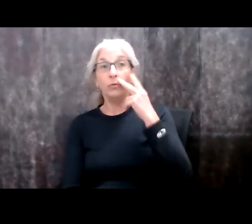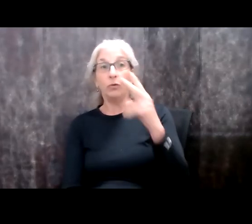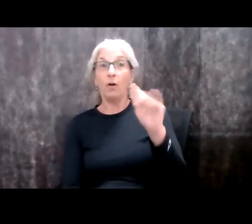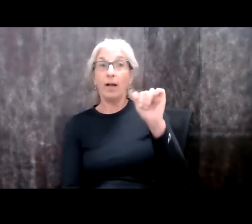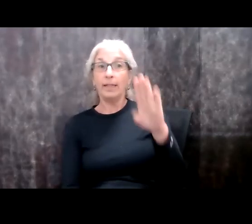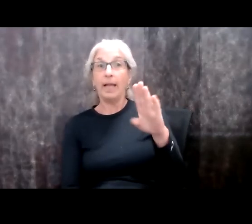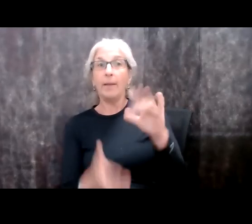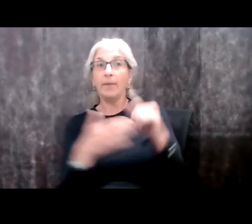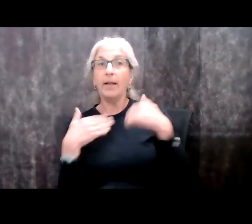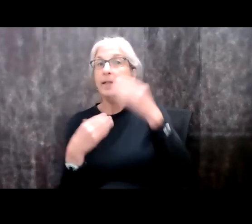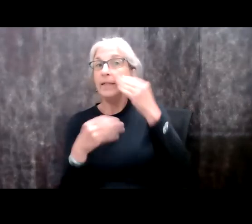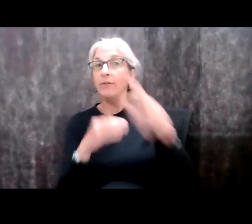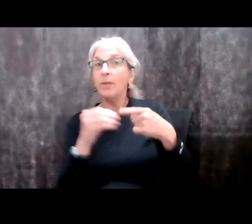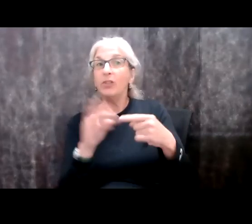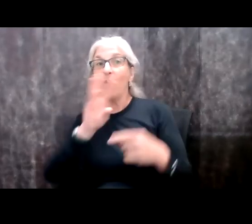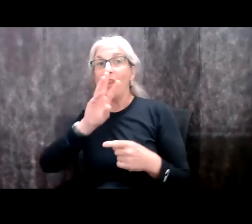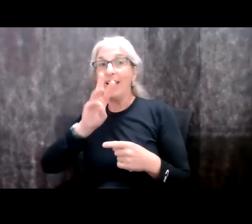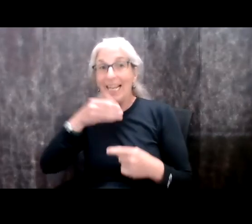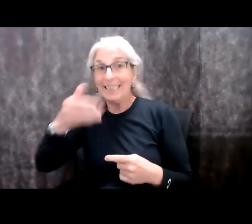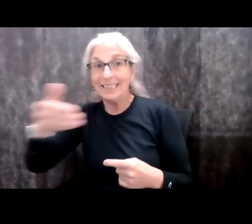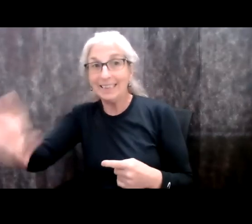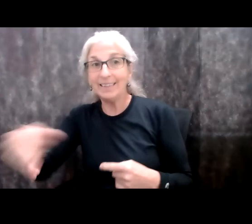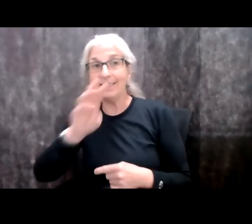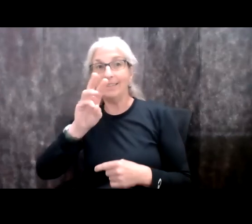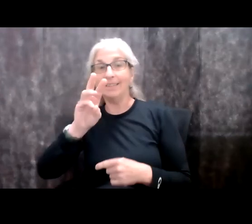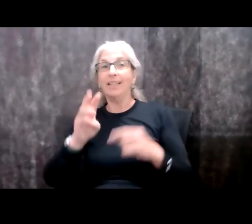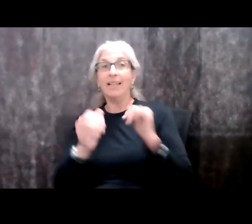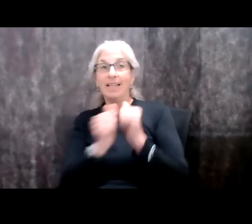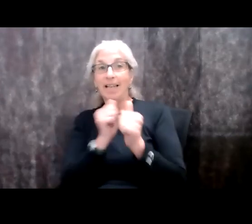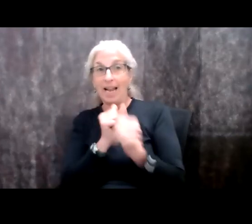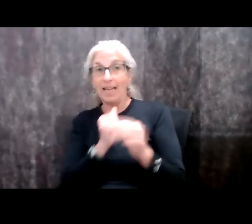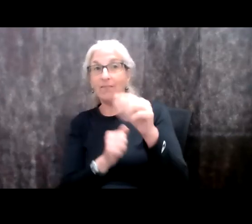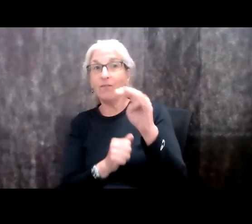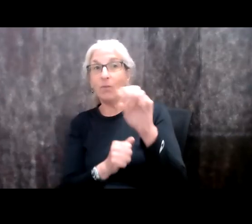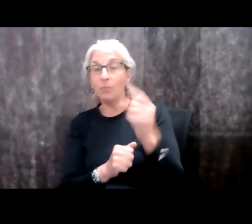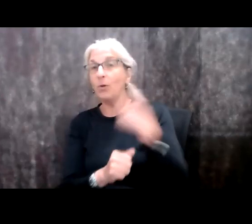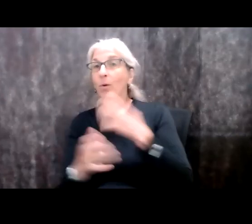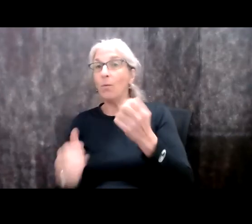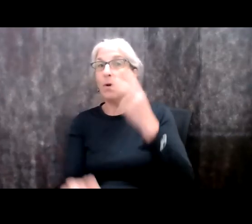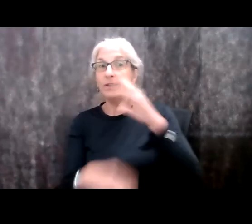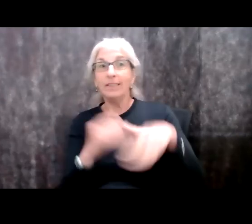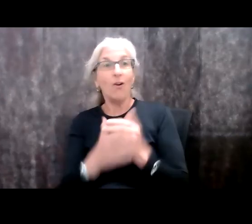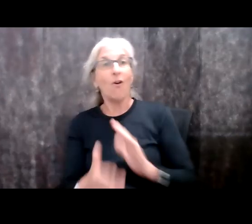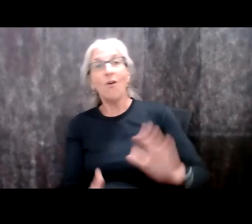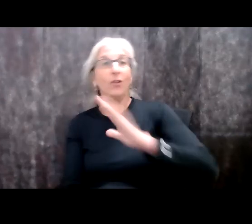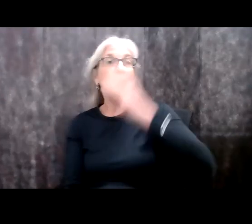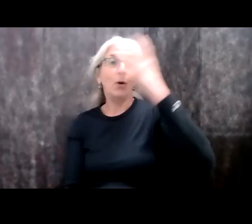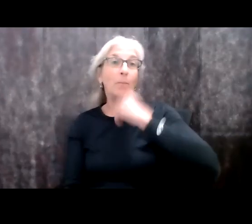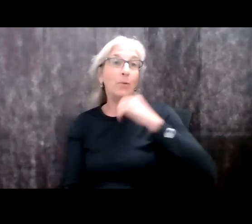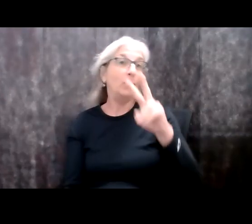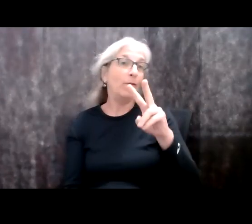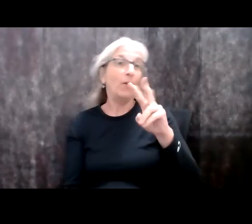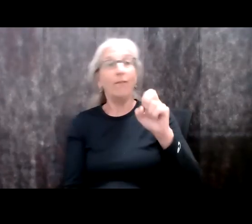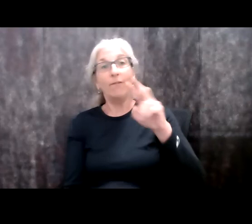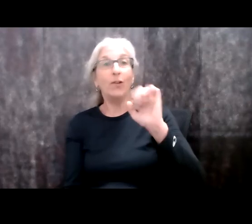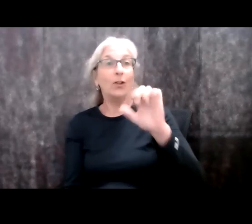information for the next six candidate forums, and we would love to see all of your beautiful virtual faces at all of those other forums, and